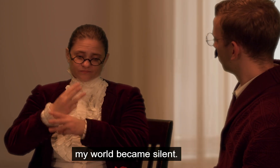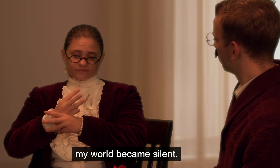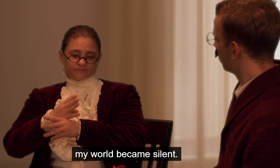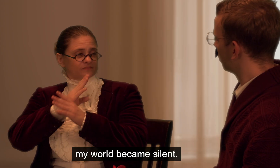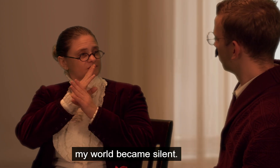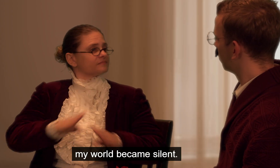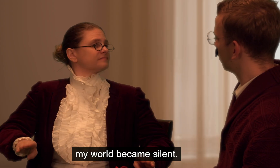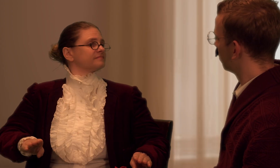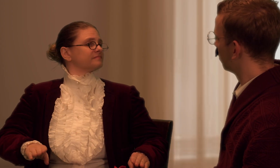became silent.